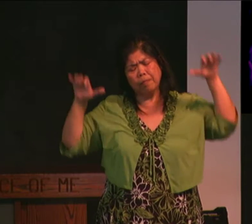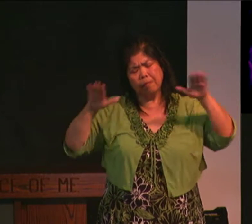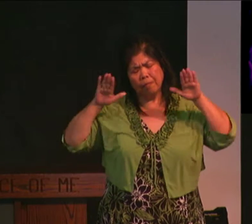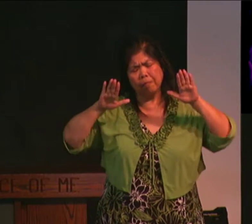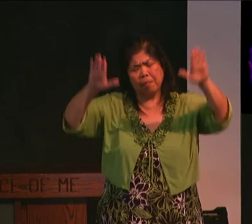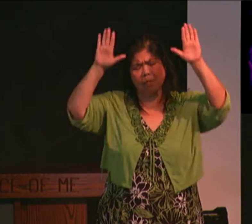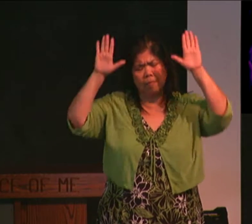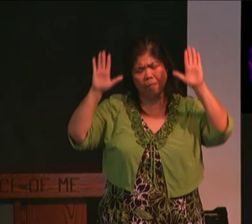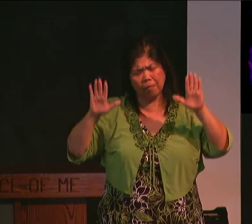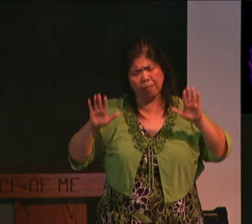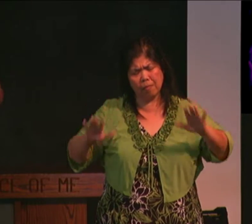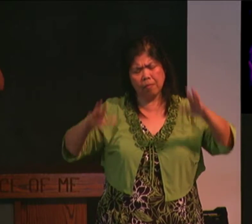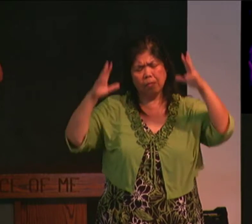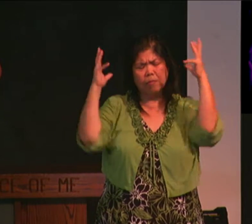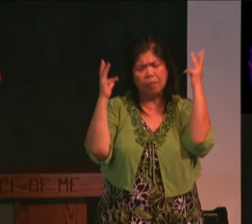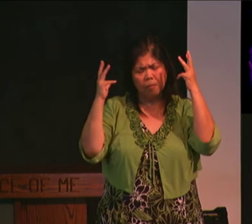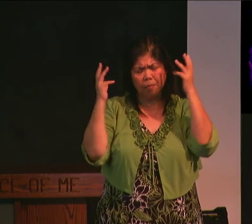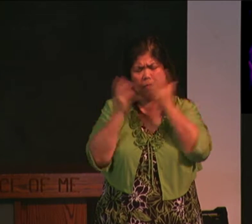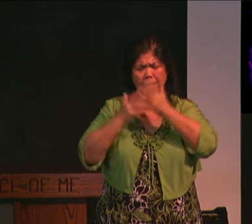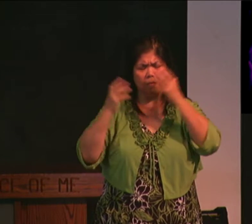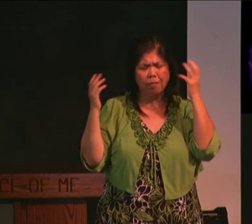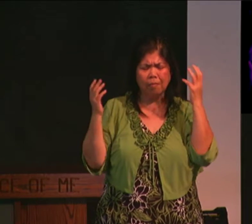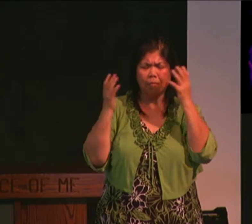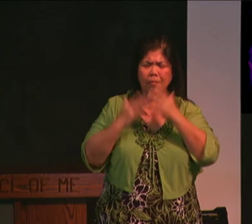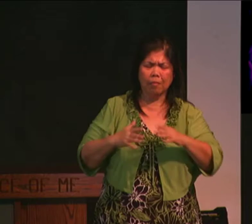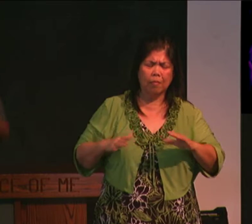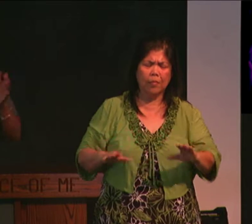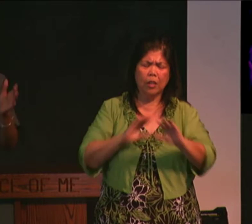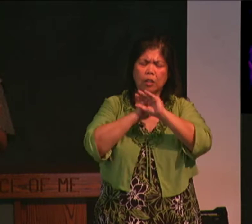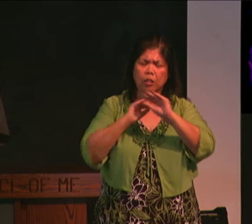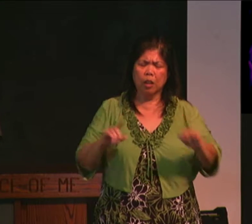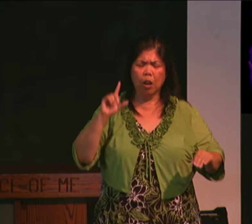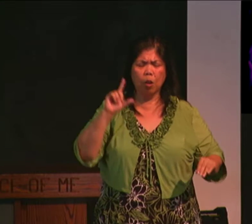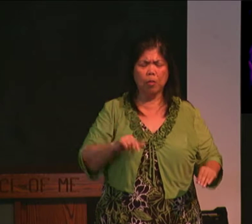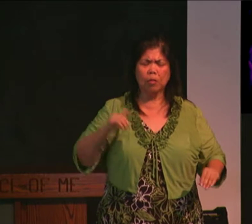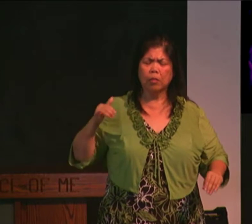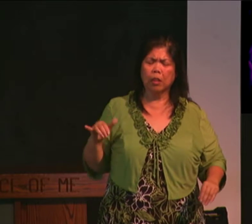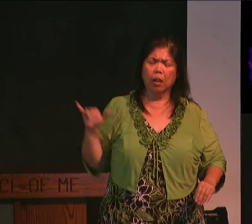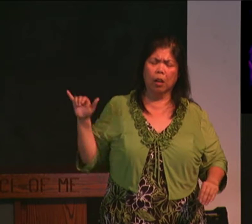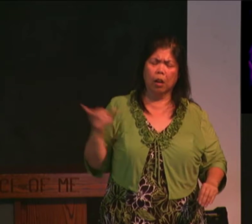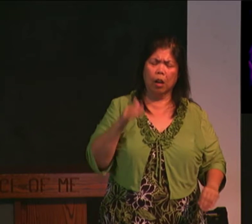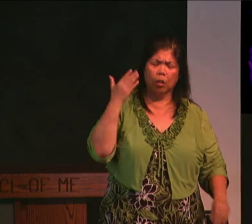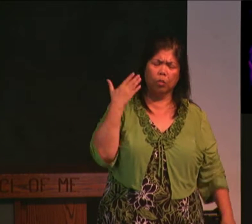do miracles so great. There is no one else like